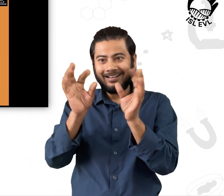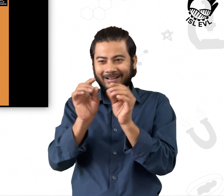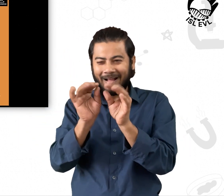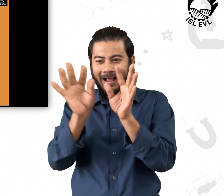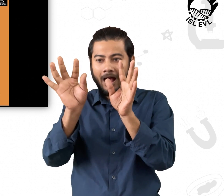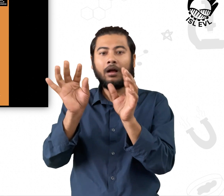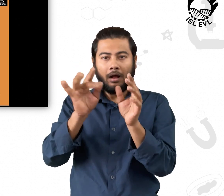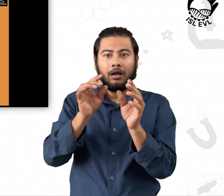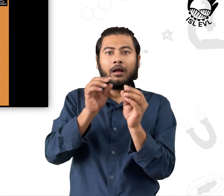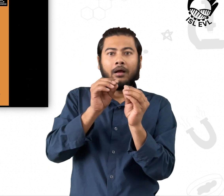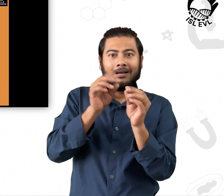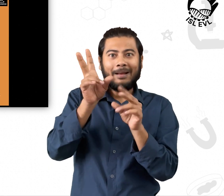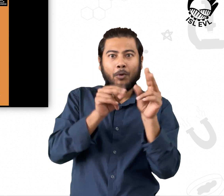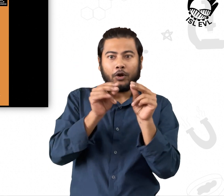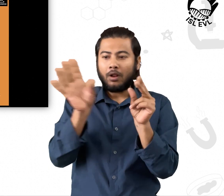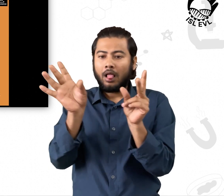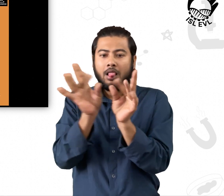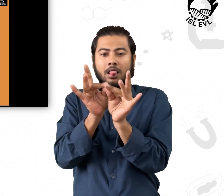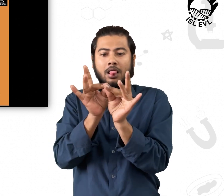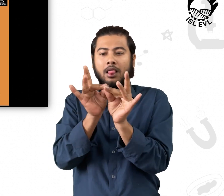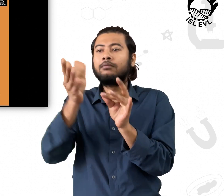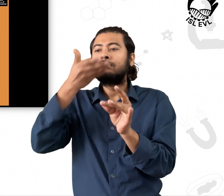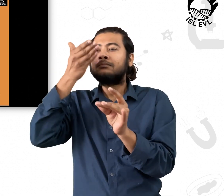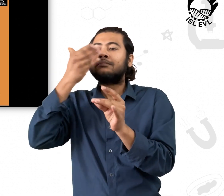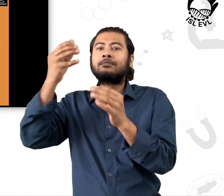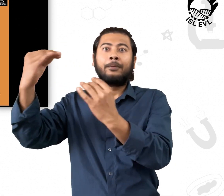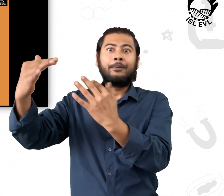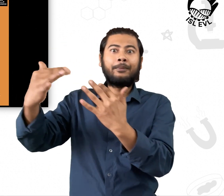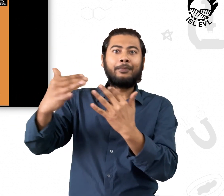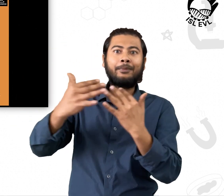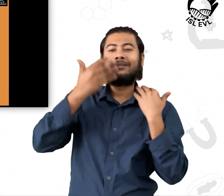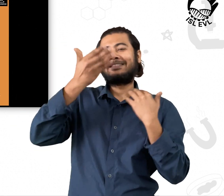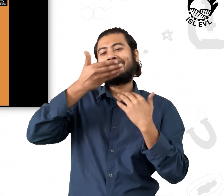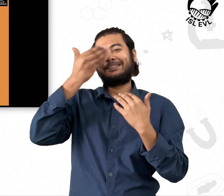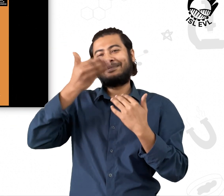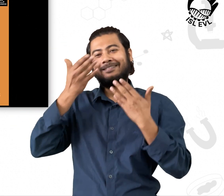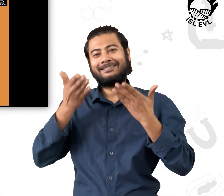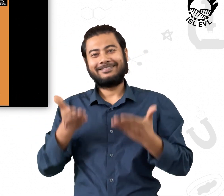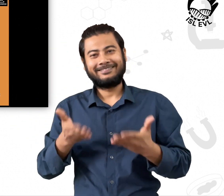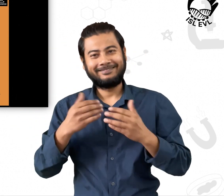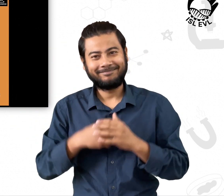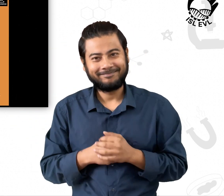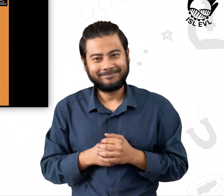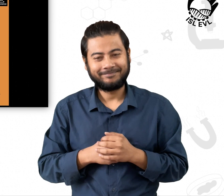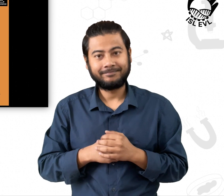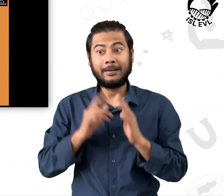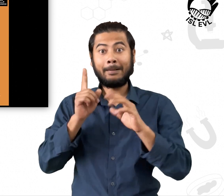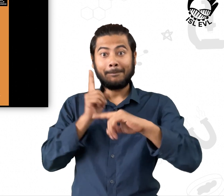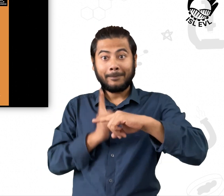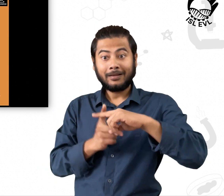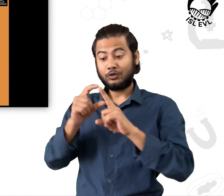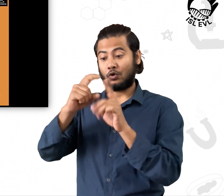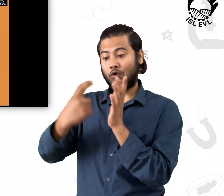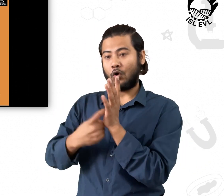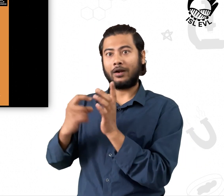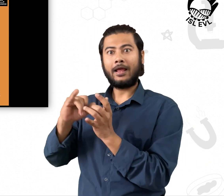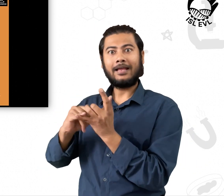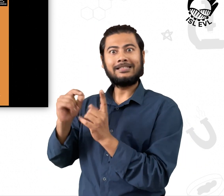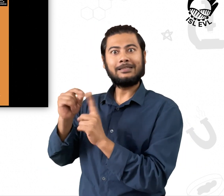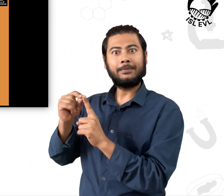containing geosmin that reaches your nose when the wind blows. Yes, and Dr. Pandey spoke to us